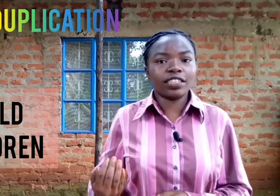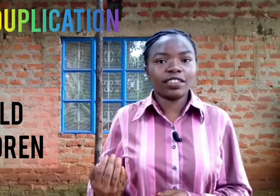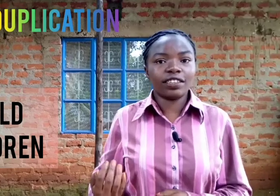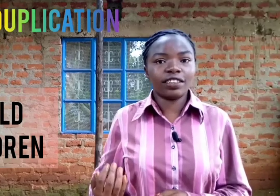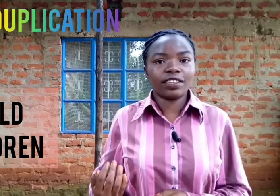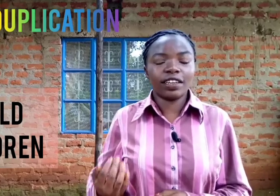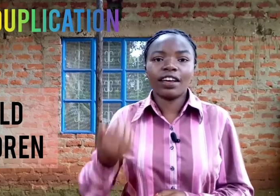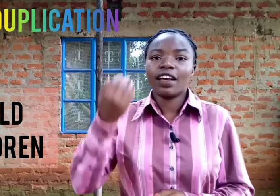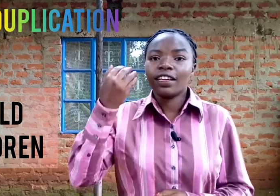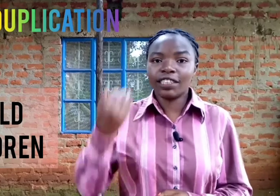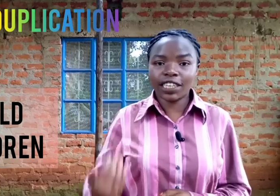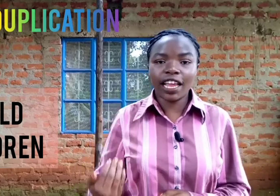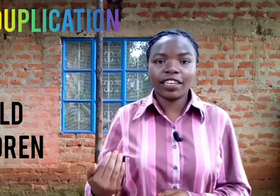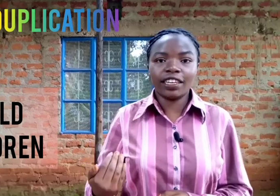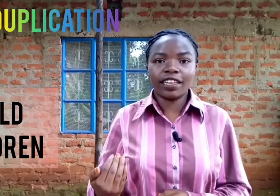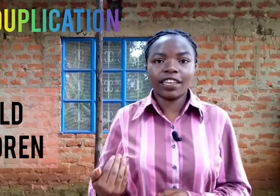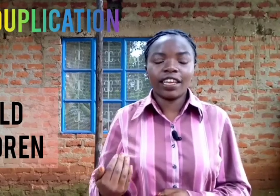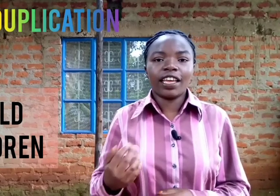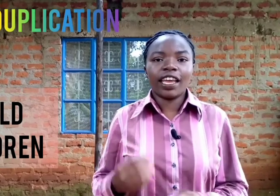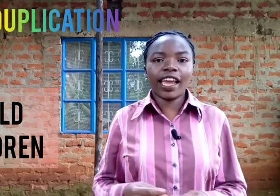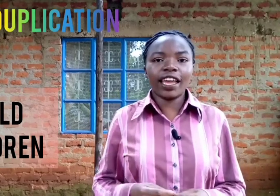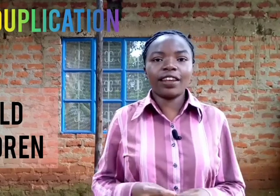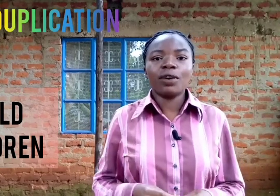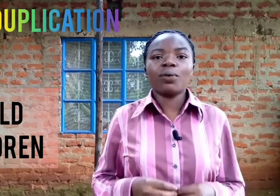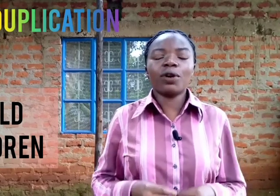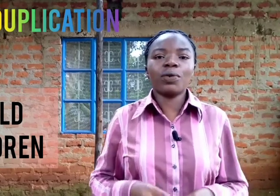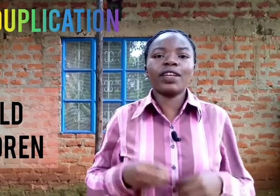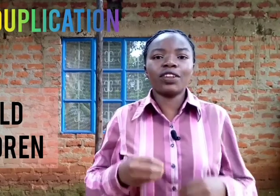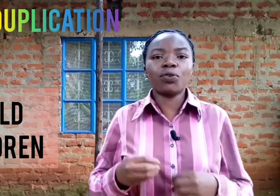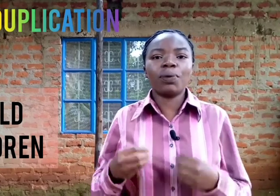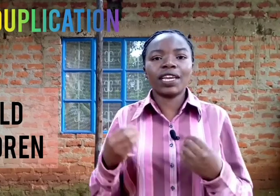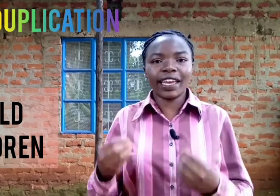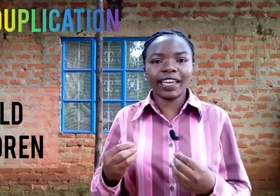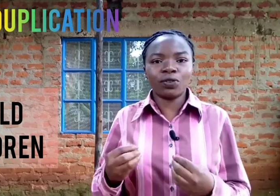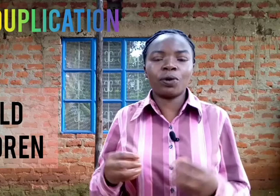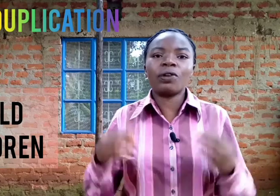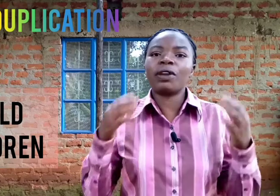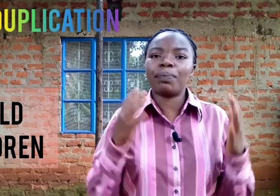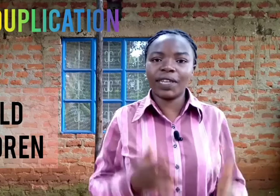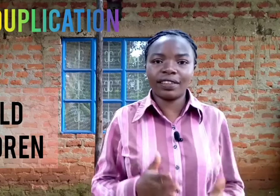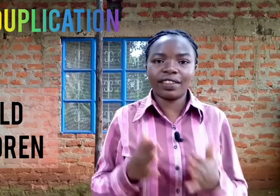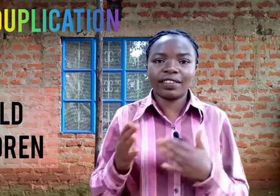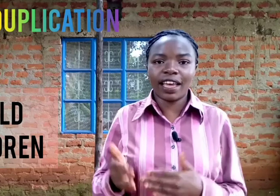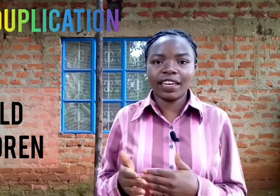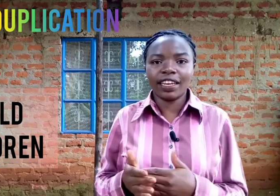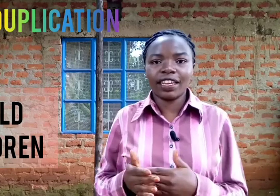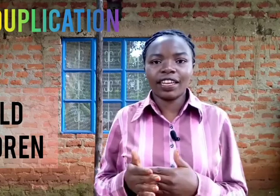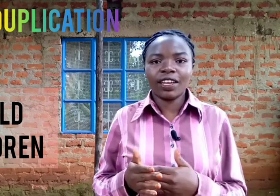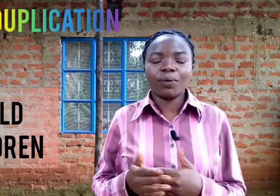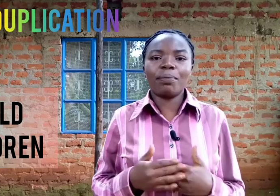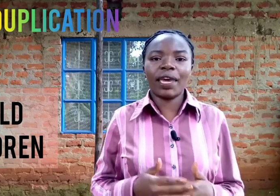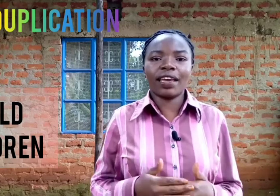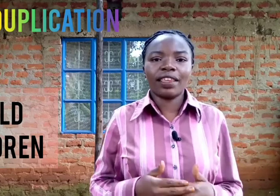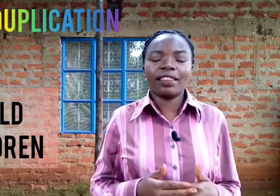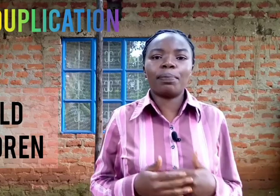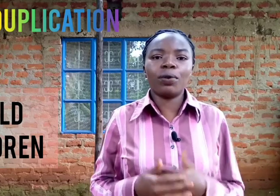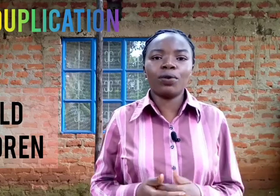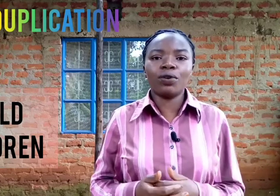child and when we duplicate when we repeat the sign we make the plural